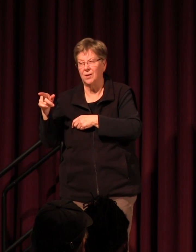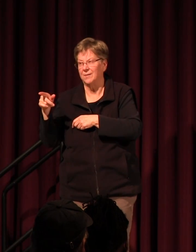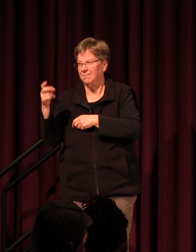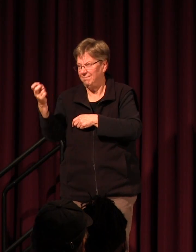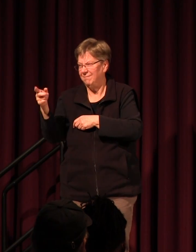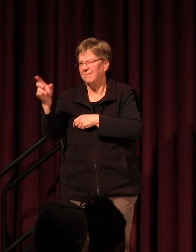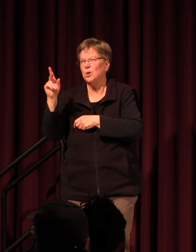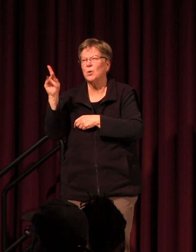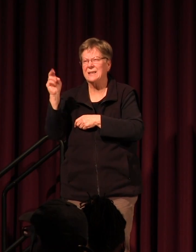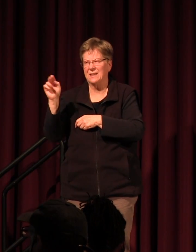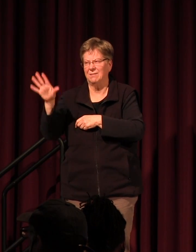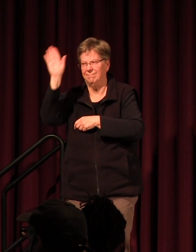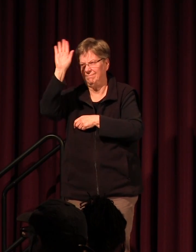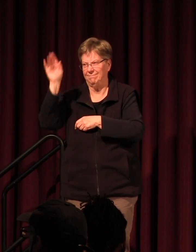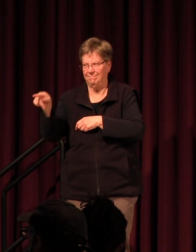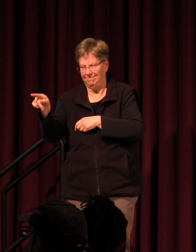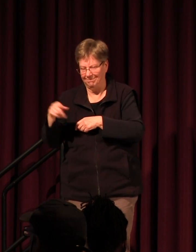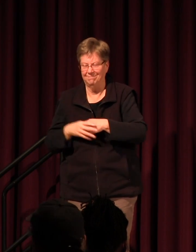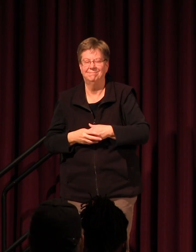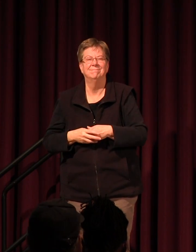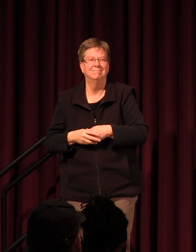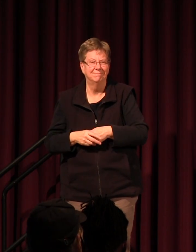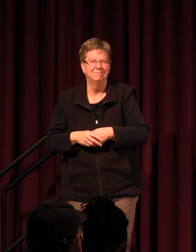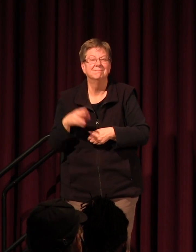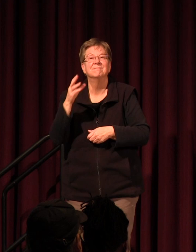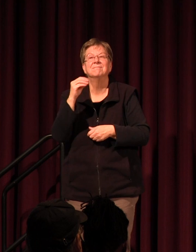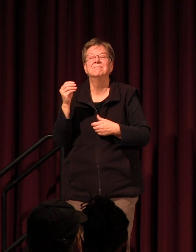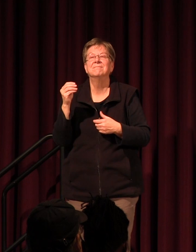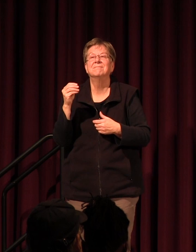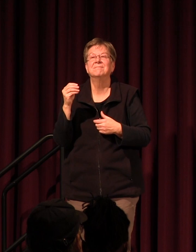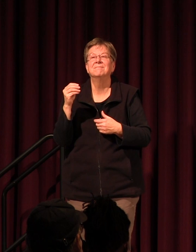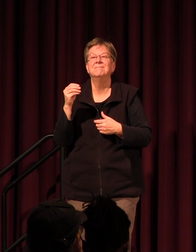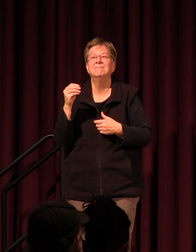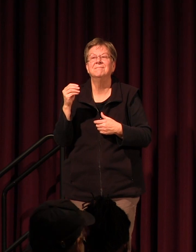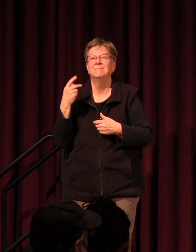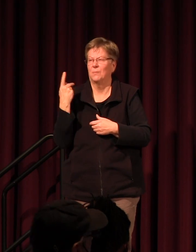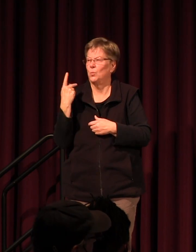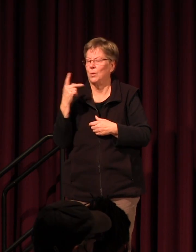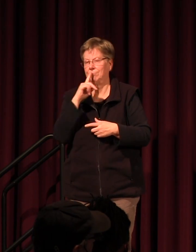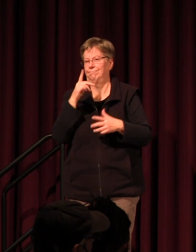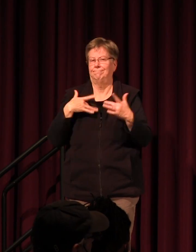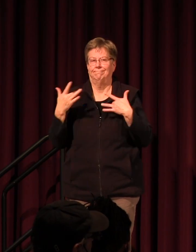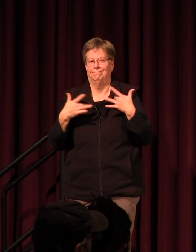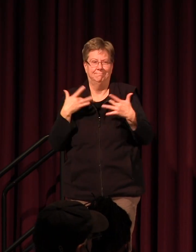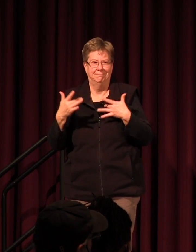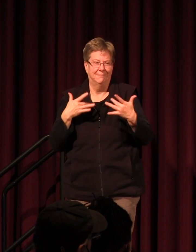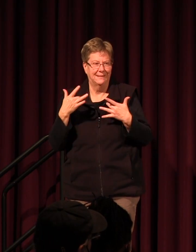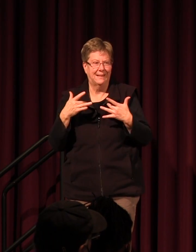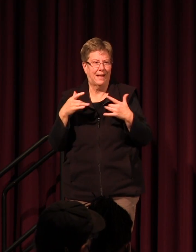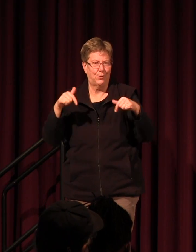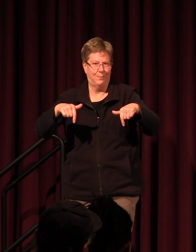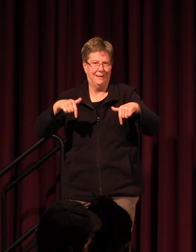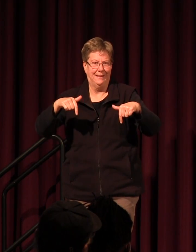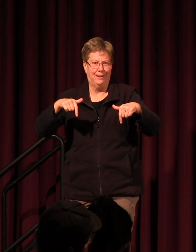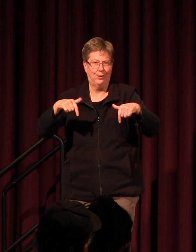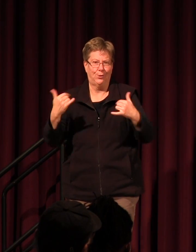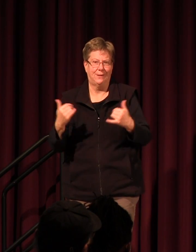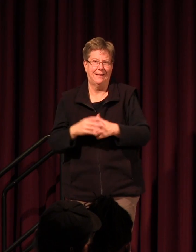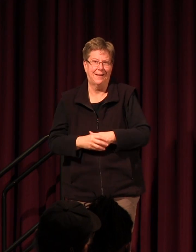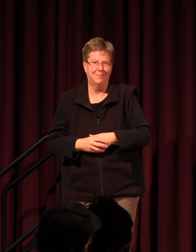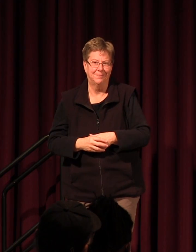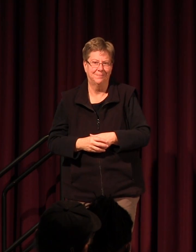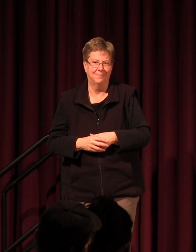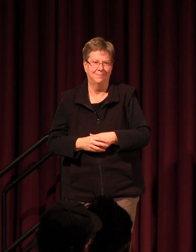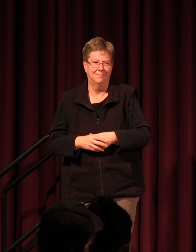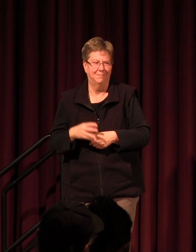over here. That's Kristen Whitfield. And we're super excited to be here today.